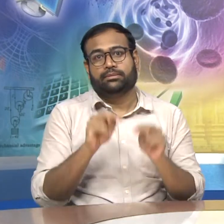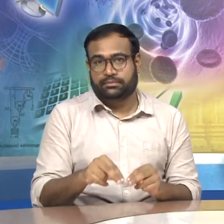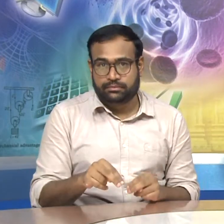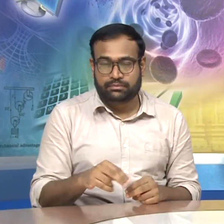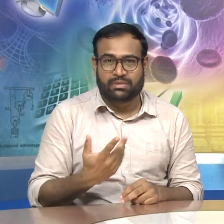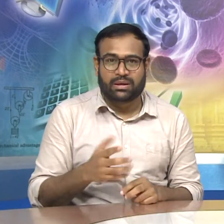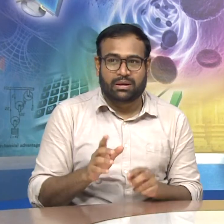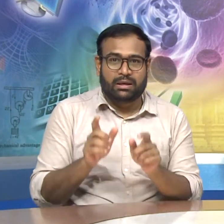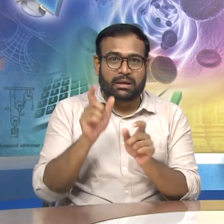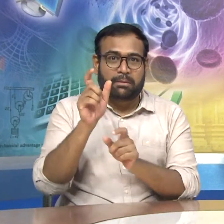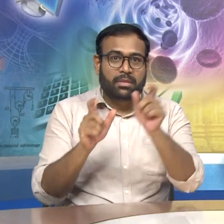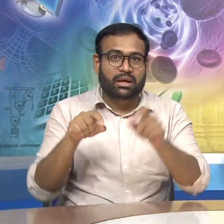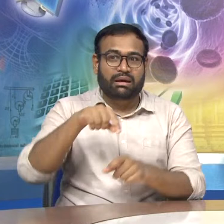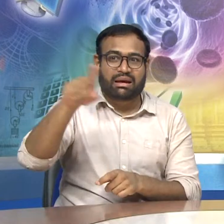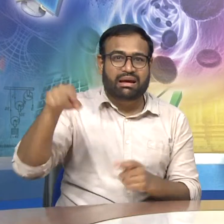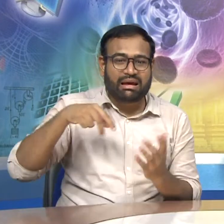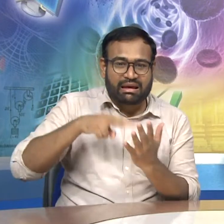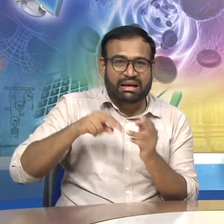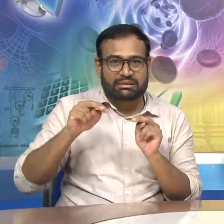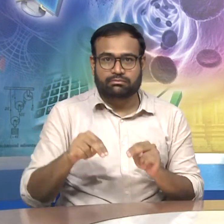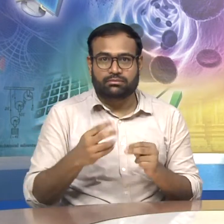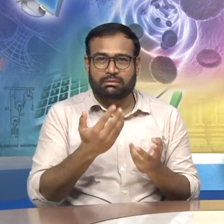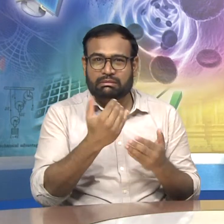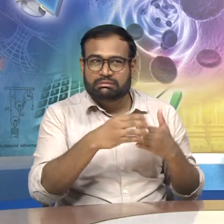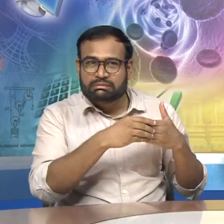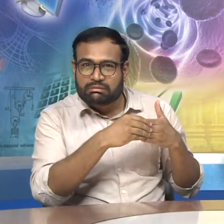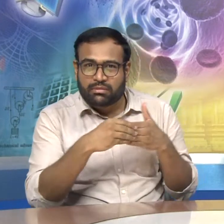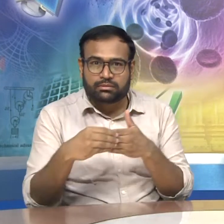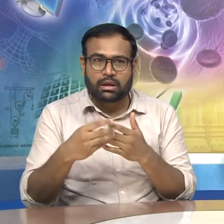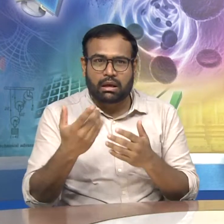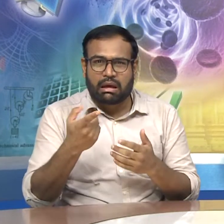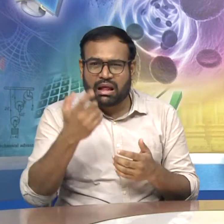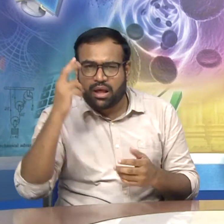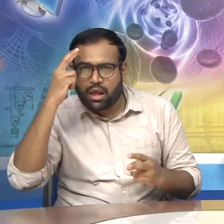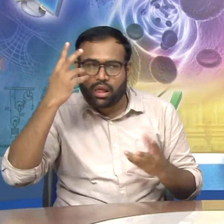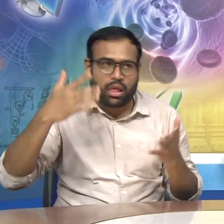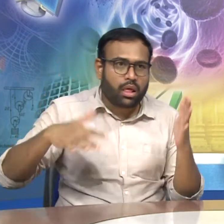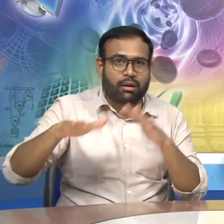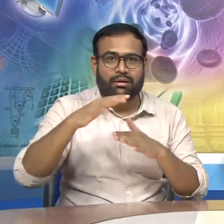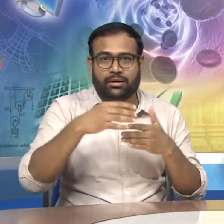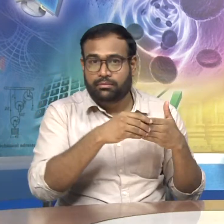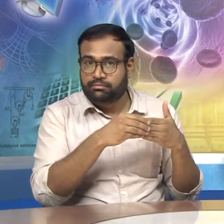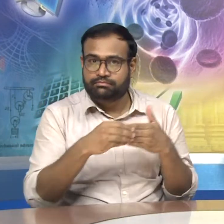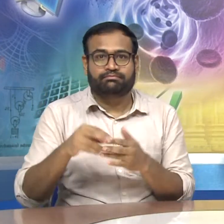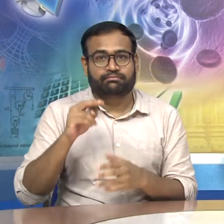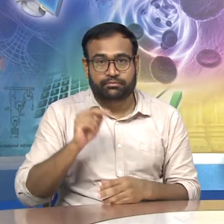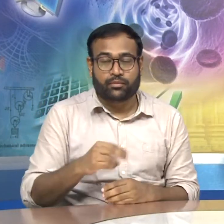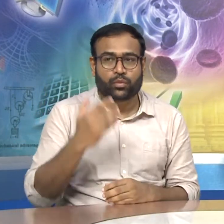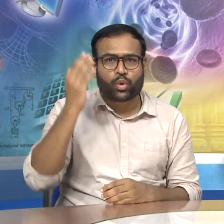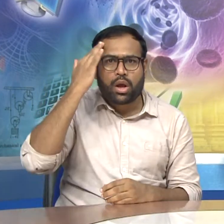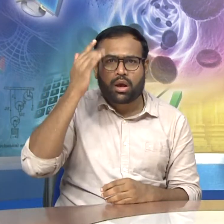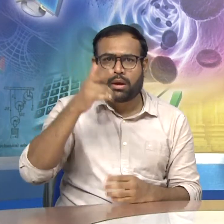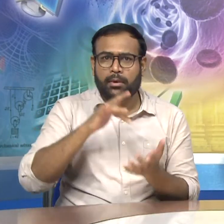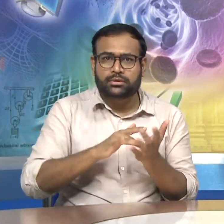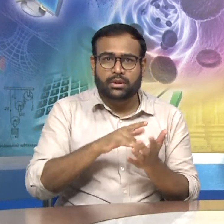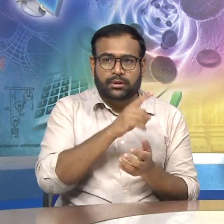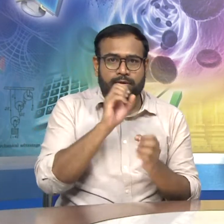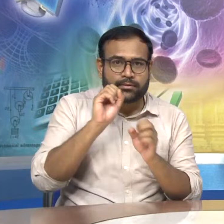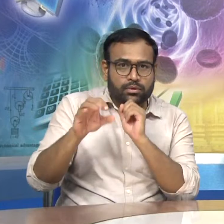Readers need directional guidance. They need to know the journal layout of the library,